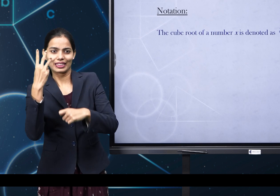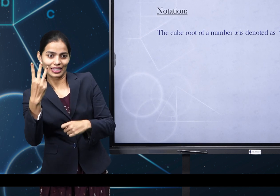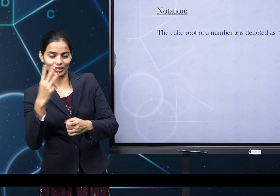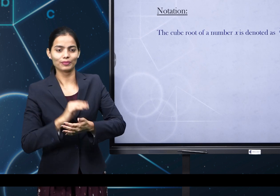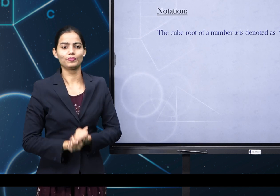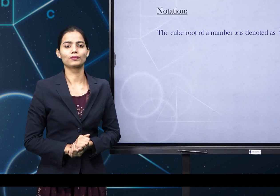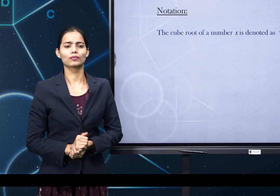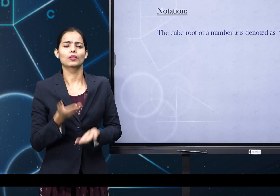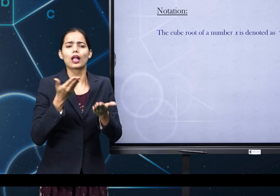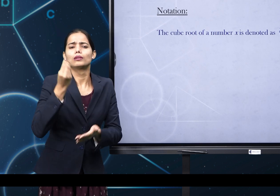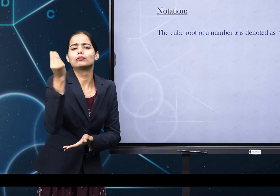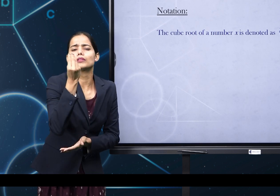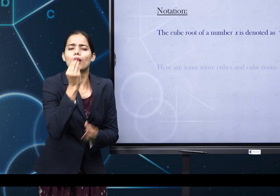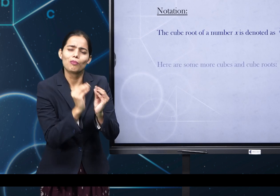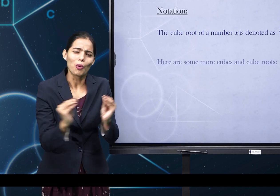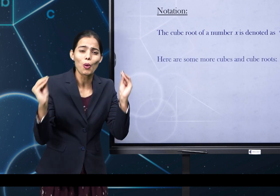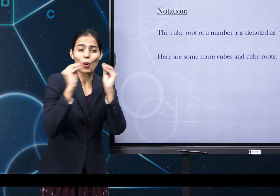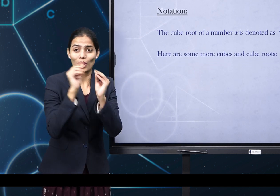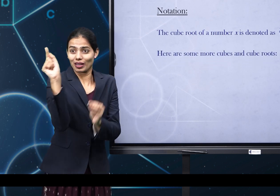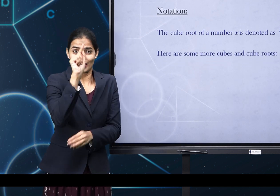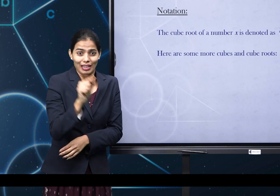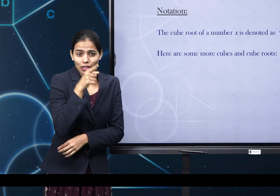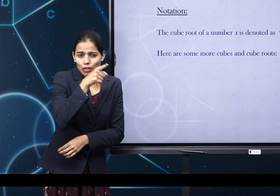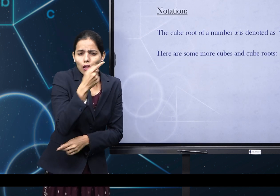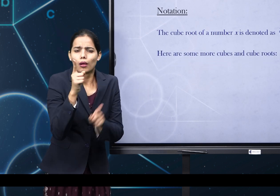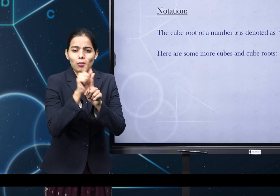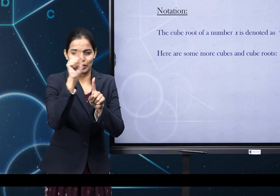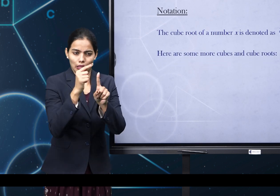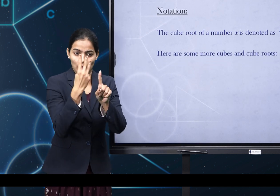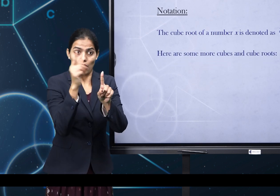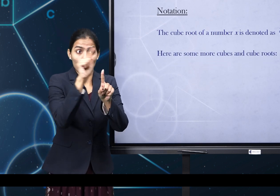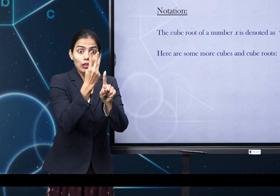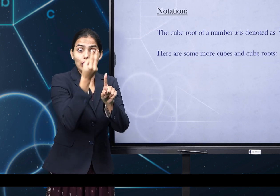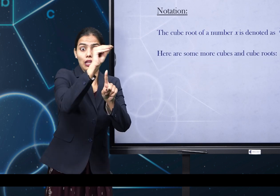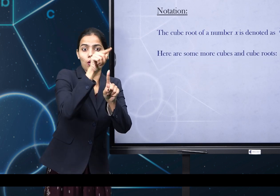by 3. Here are some more cubes and cube roots.